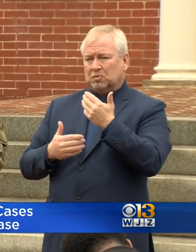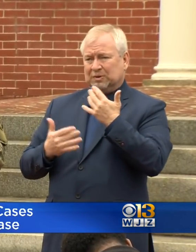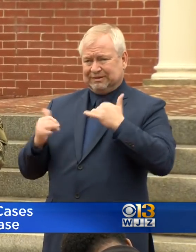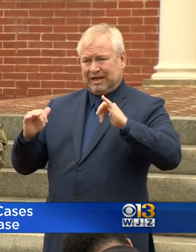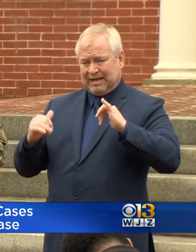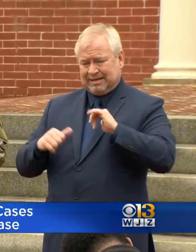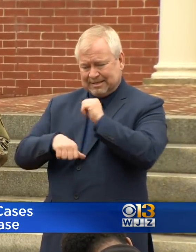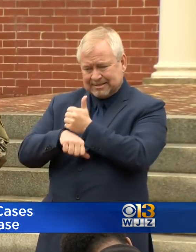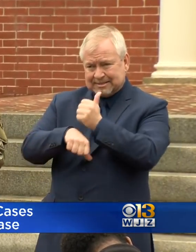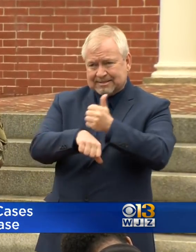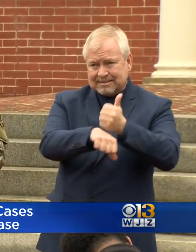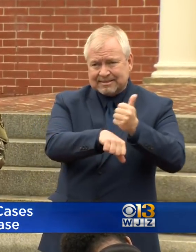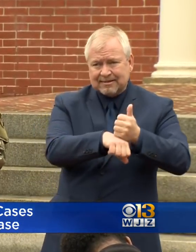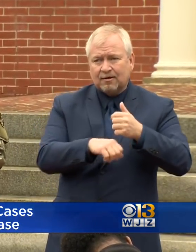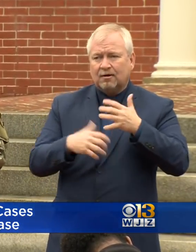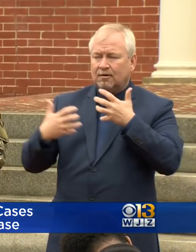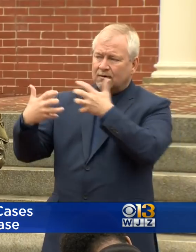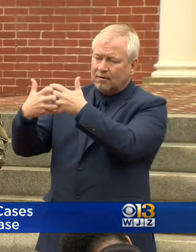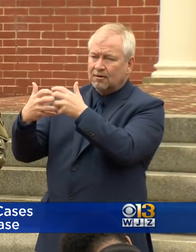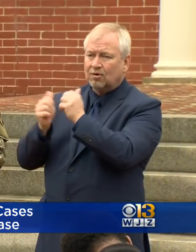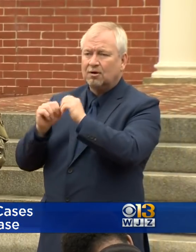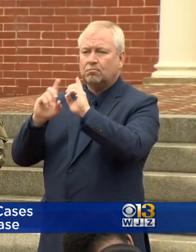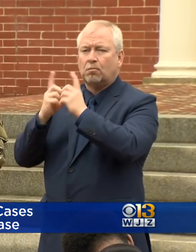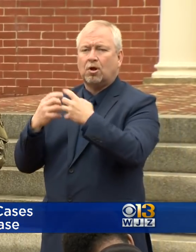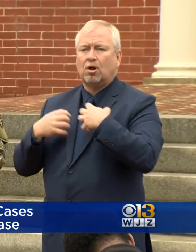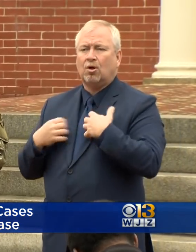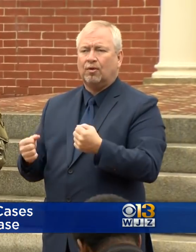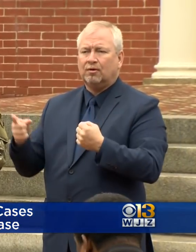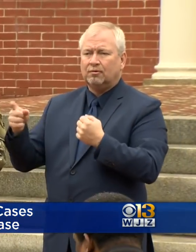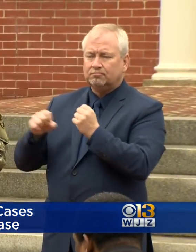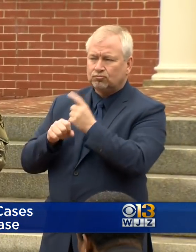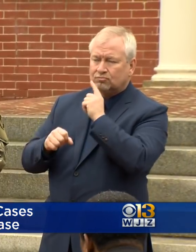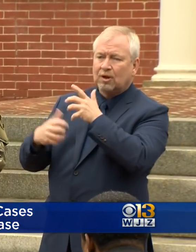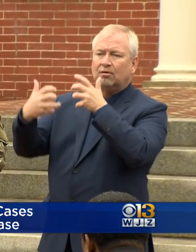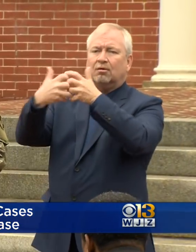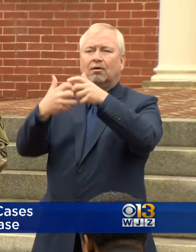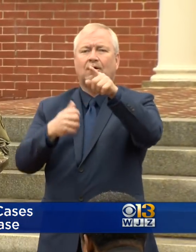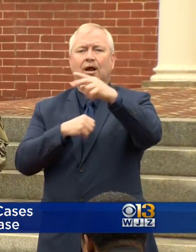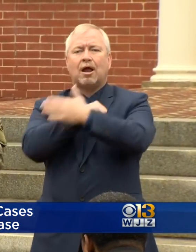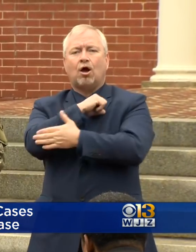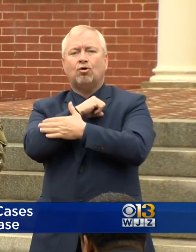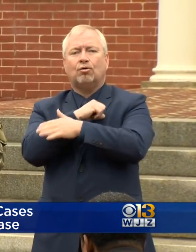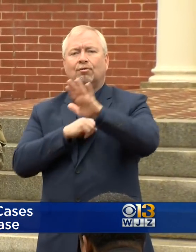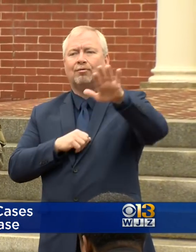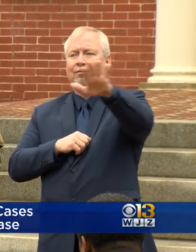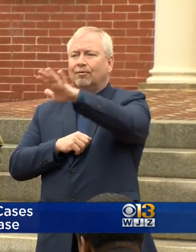Maryland Department of Health to augment some of the different counties out there.